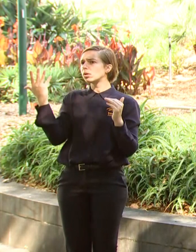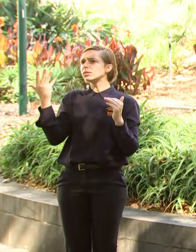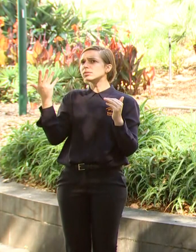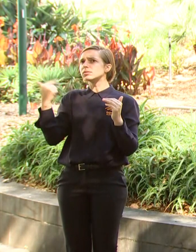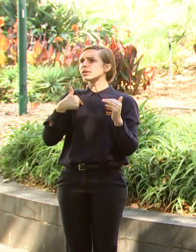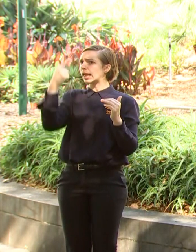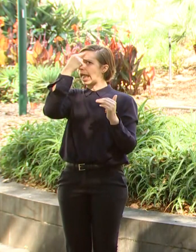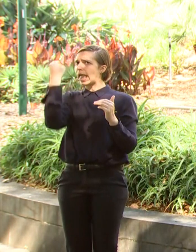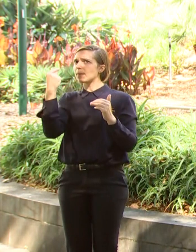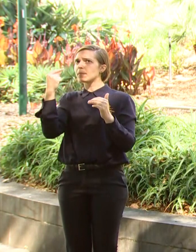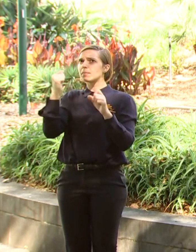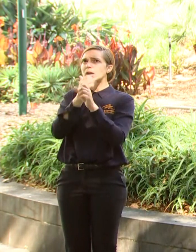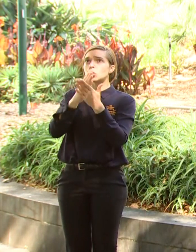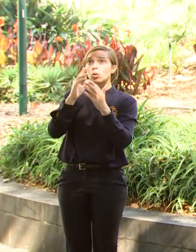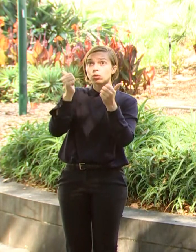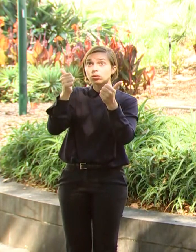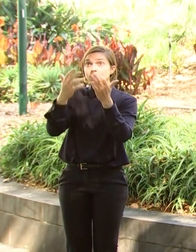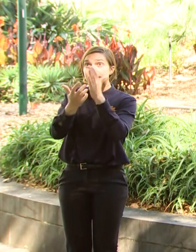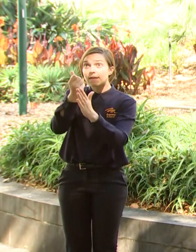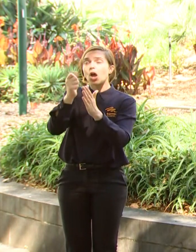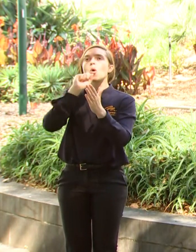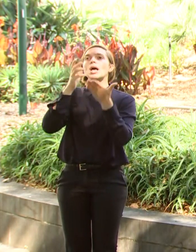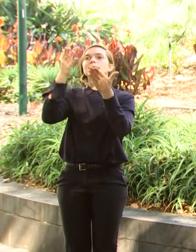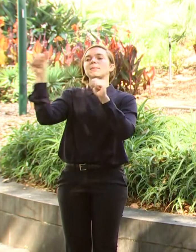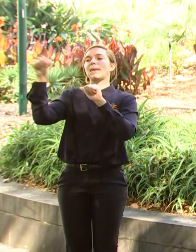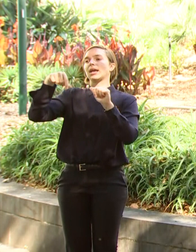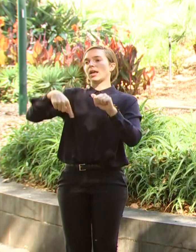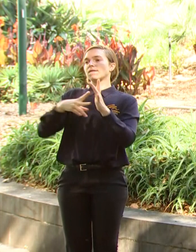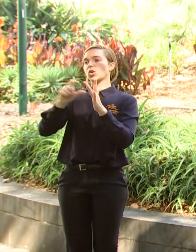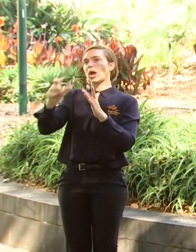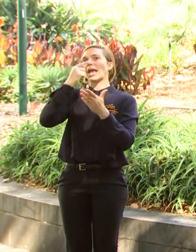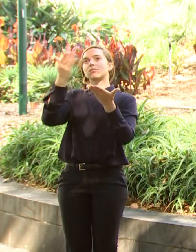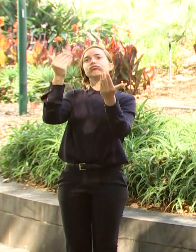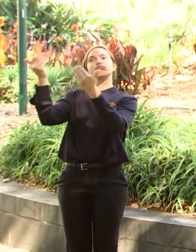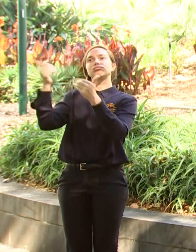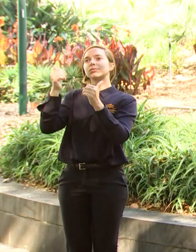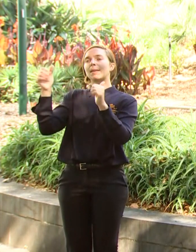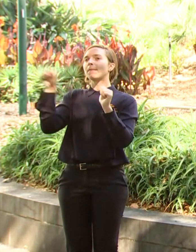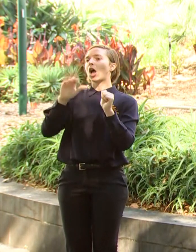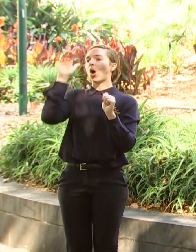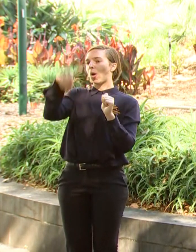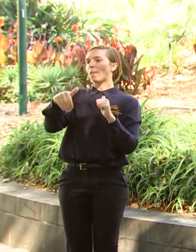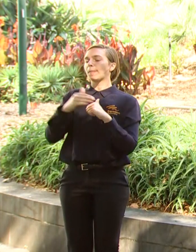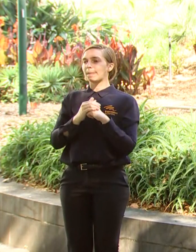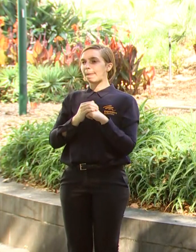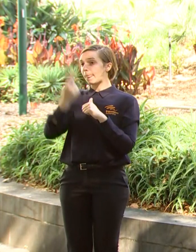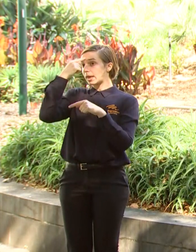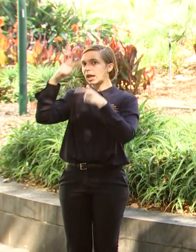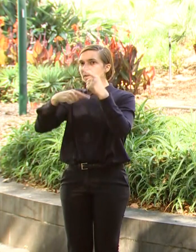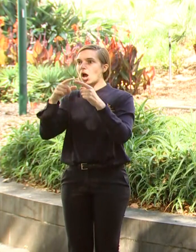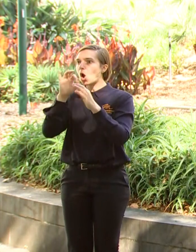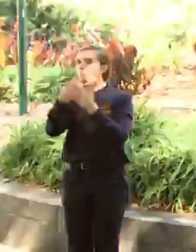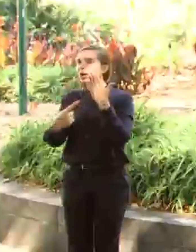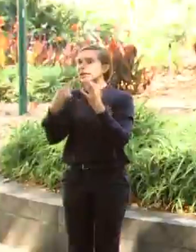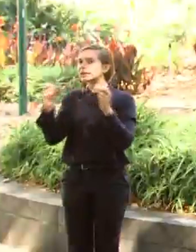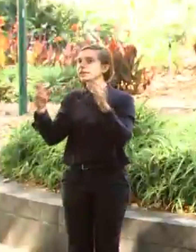with the virus, with transmission, with case numbers in not just Sydney, but in New South Wales more broadly. And